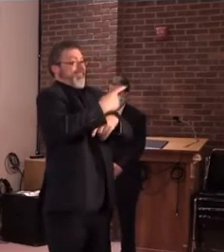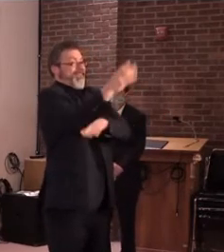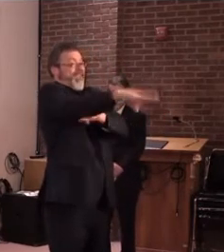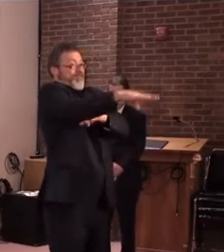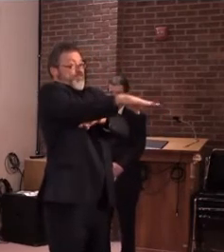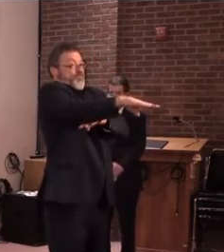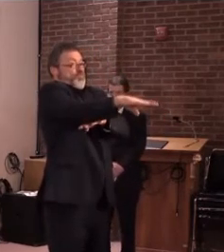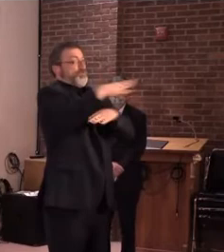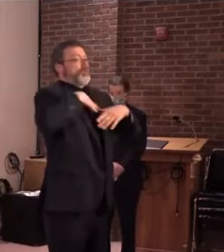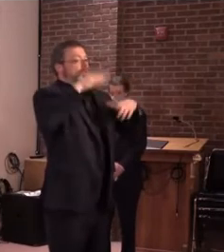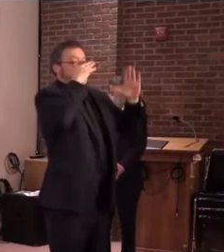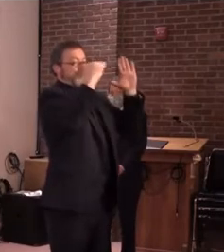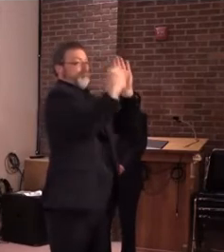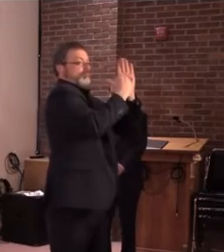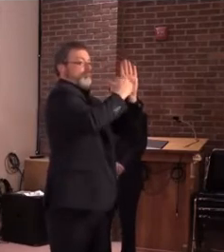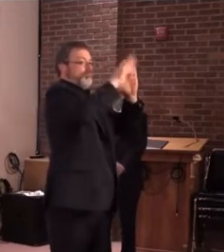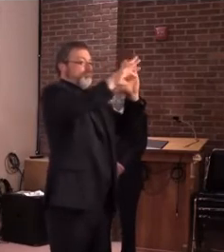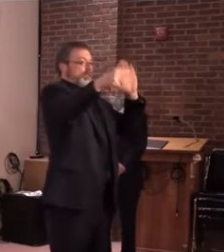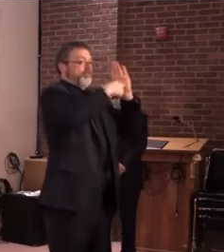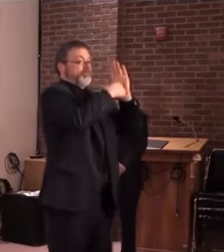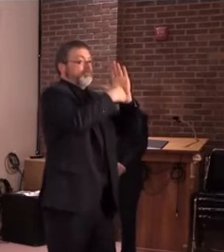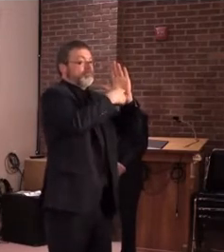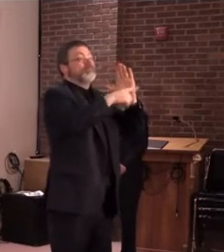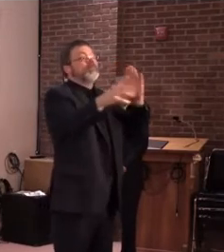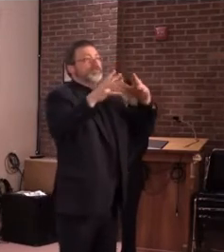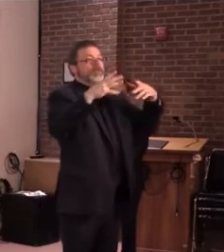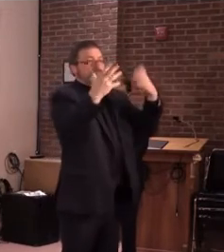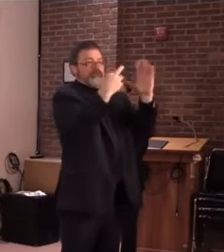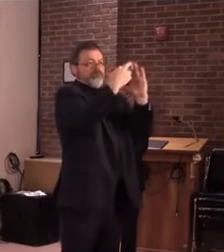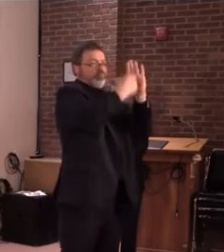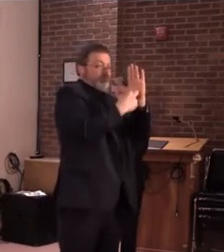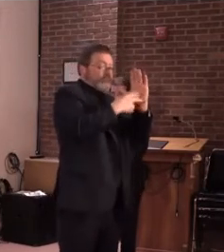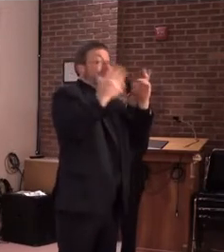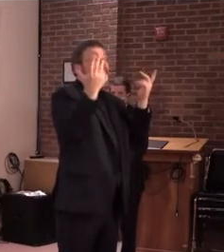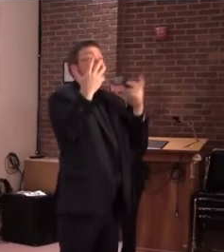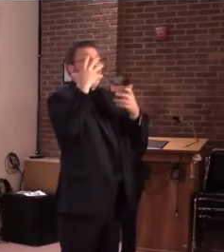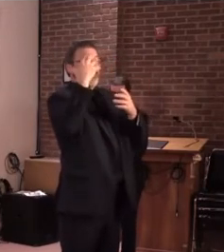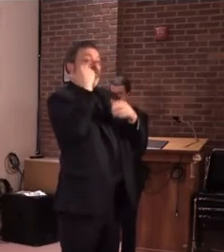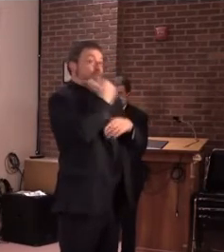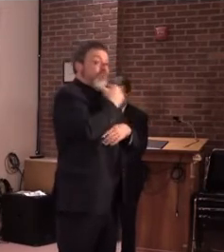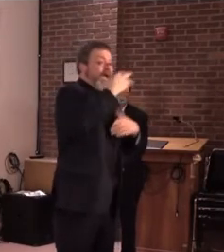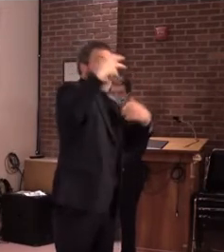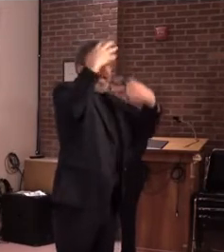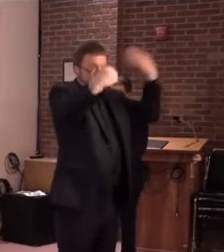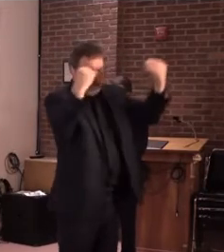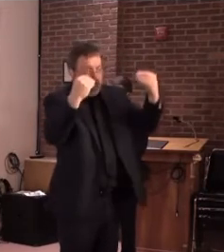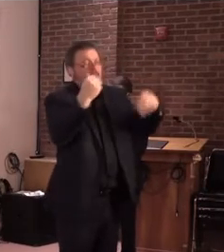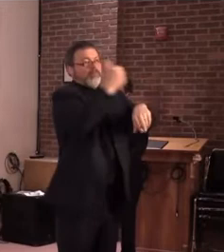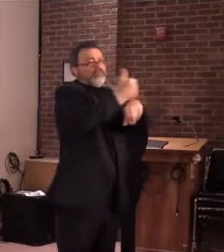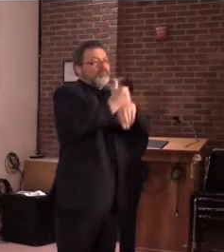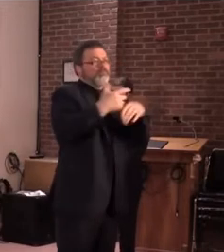expect we'll have more information on that on Friday, but the guidelines will be posted this afternoon.